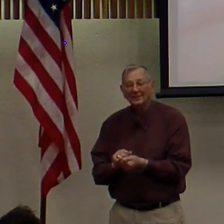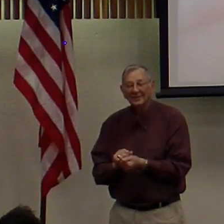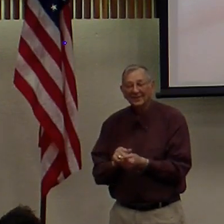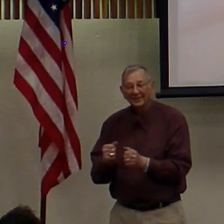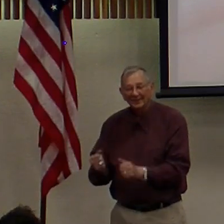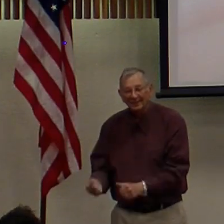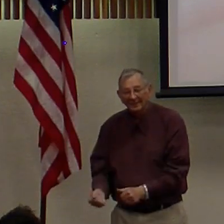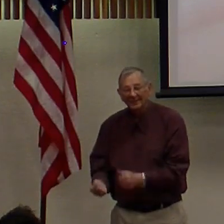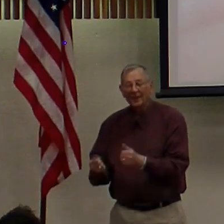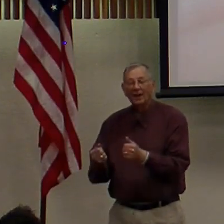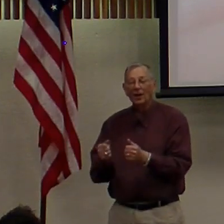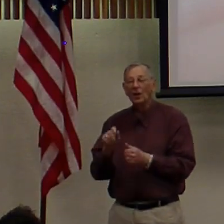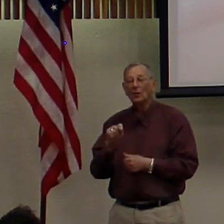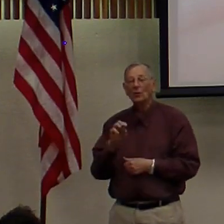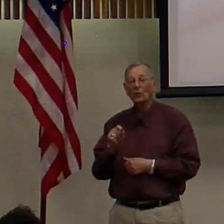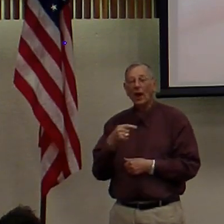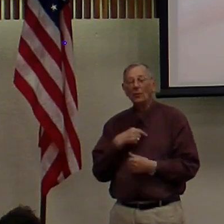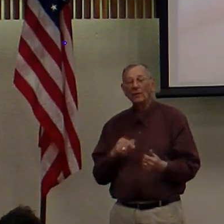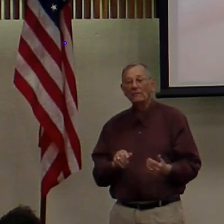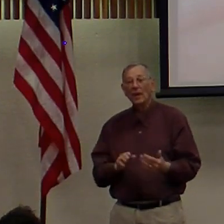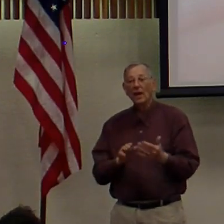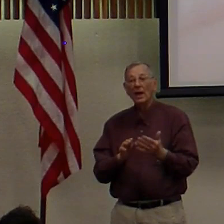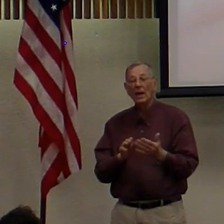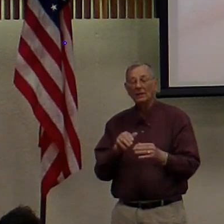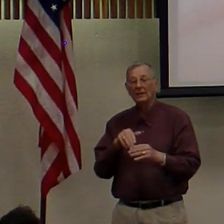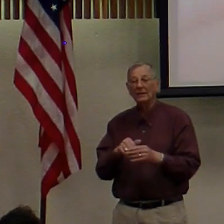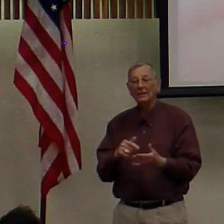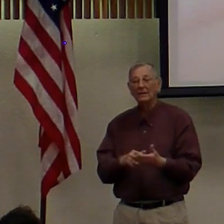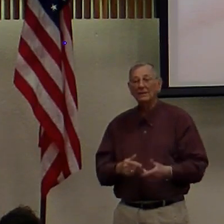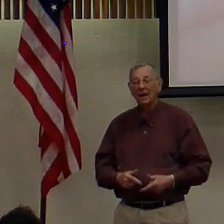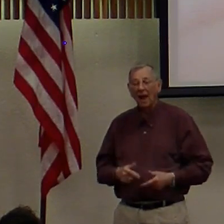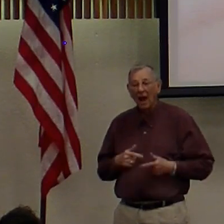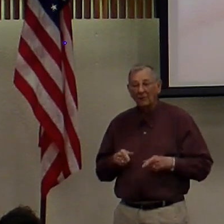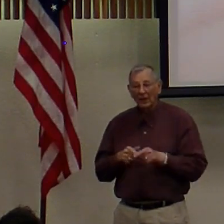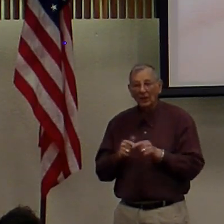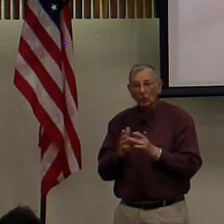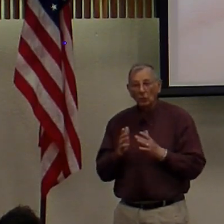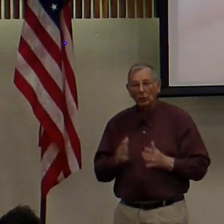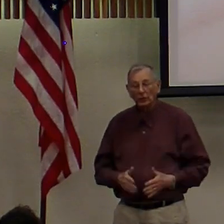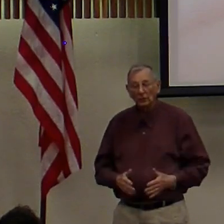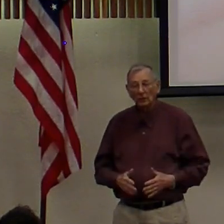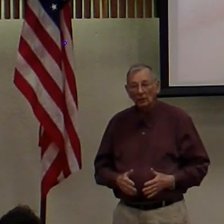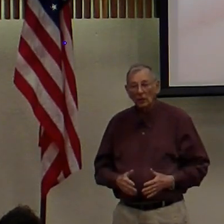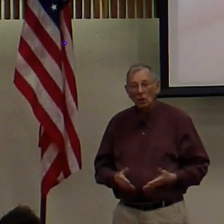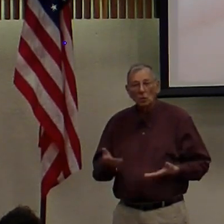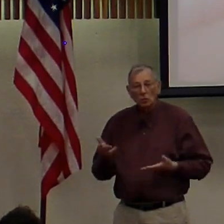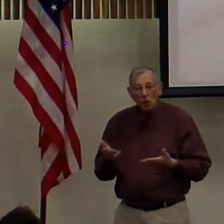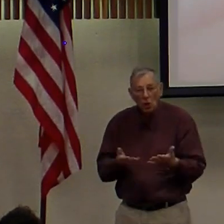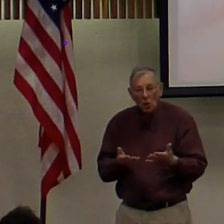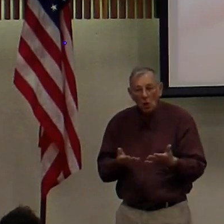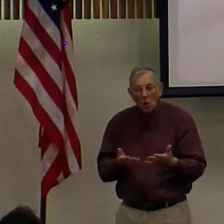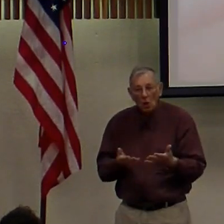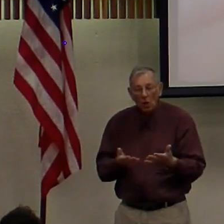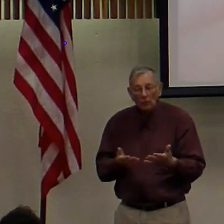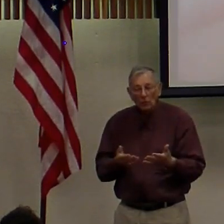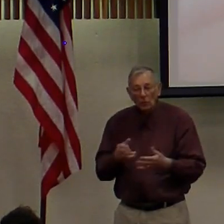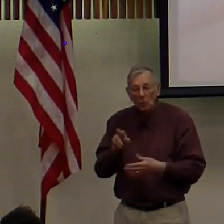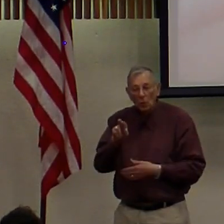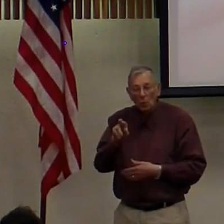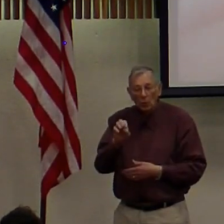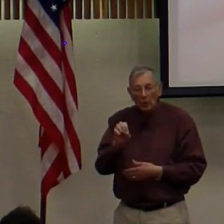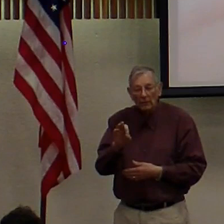The trials that we face in this life as a Christian serve to refine